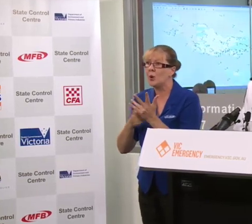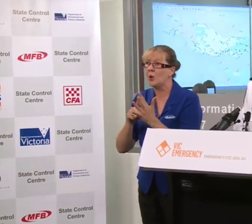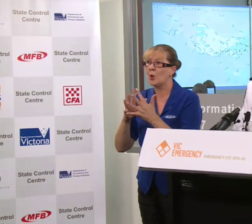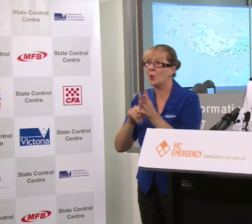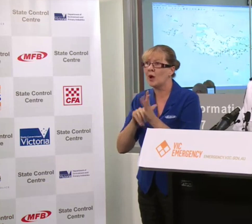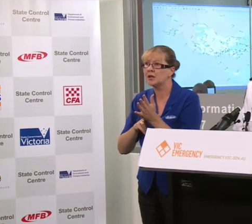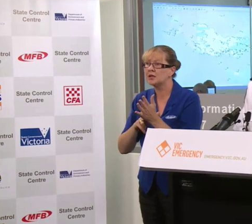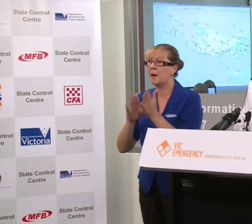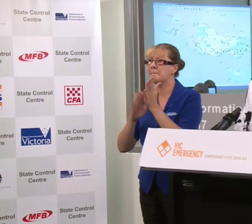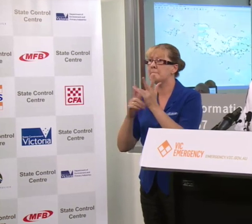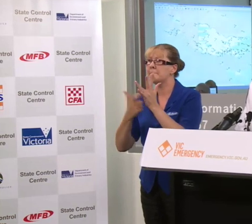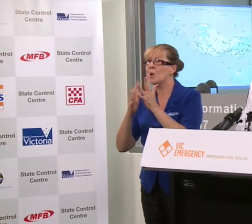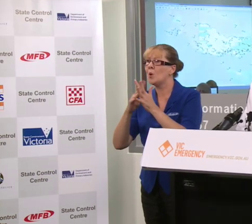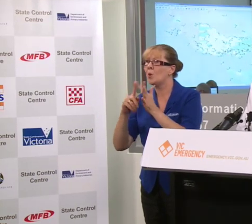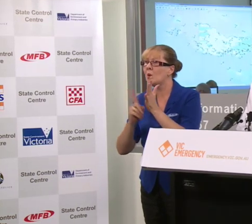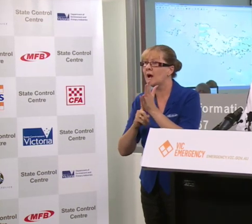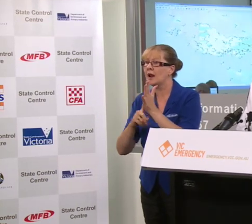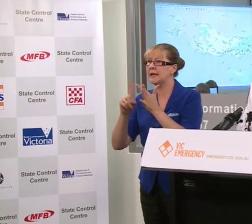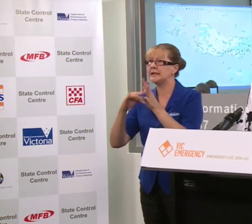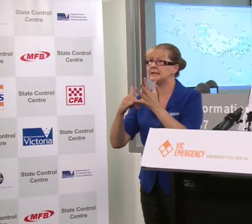Morwell, and fires in East Gippsland.